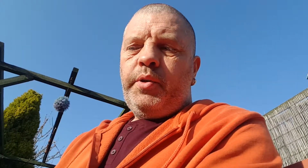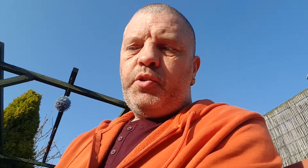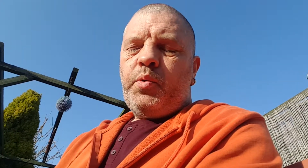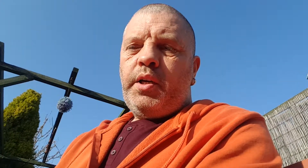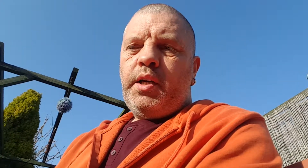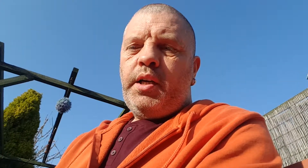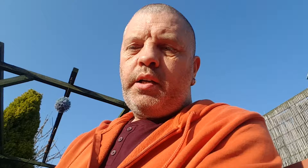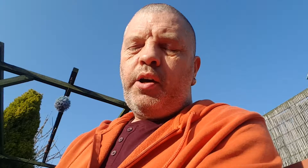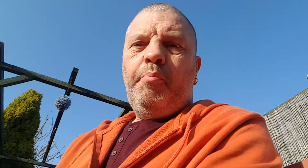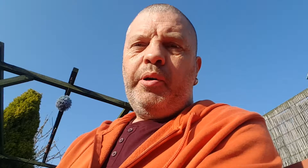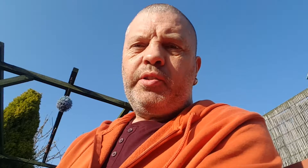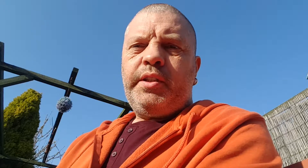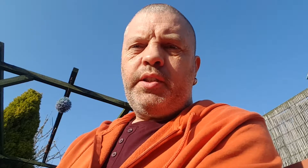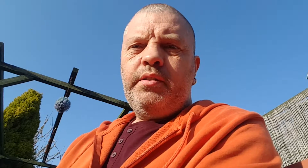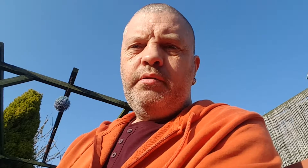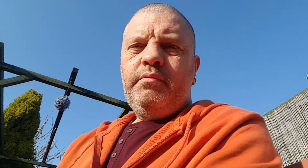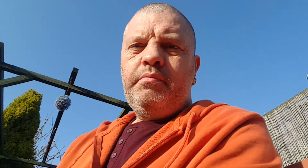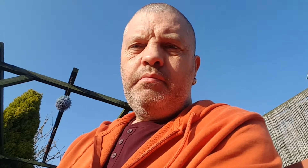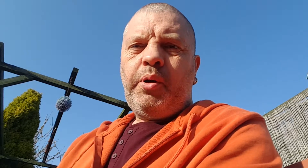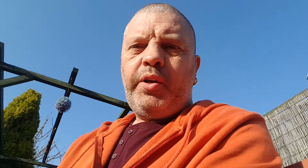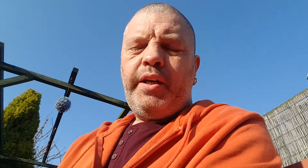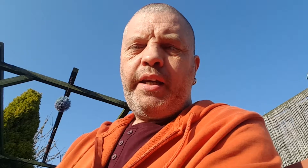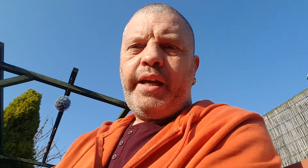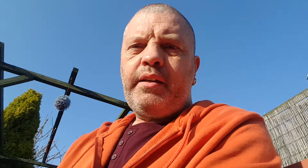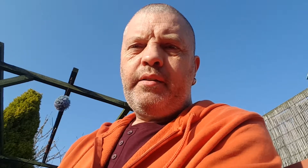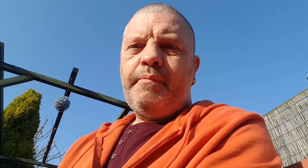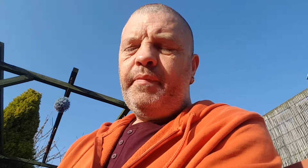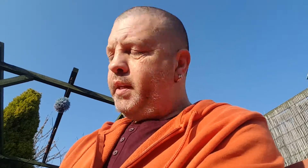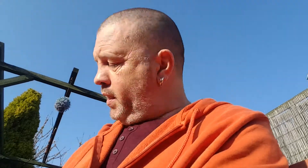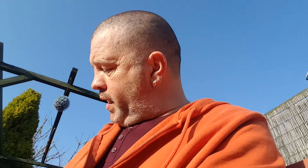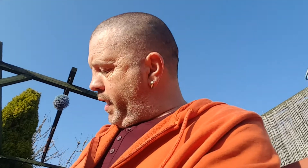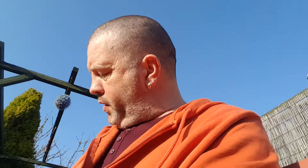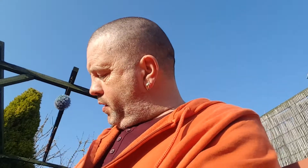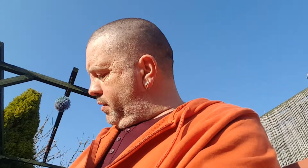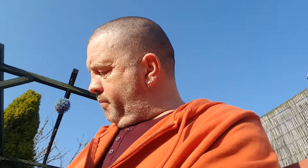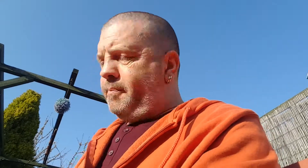which were composite body and neck, and